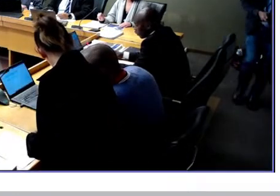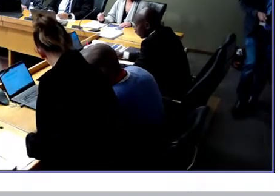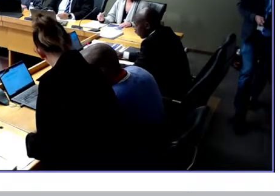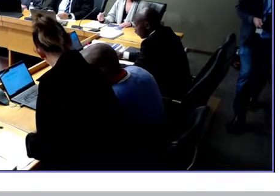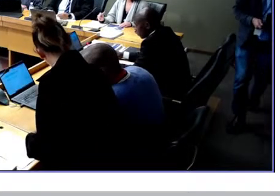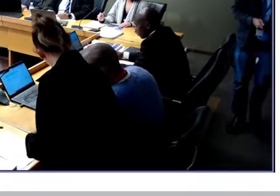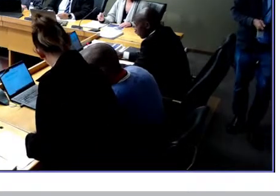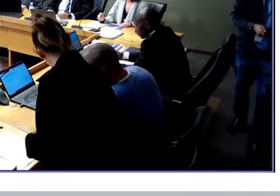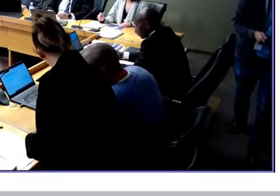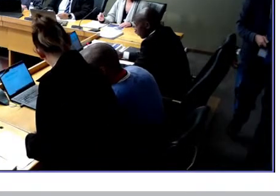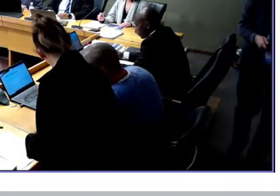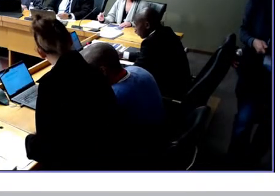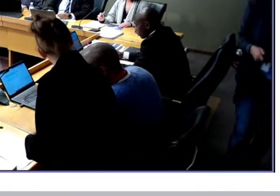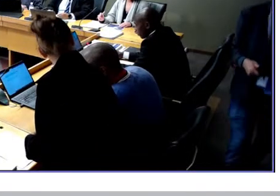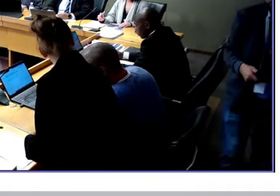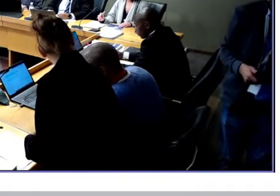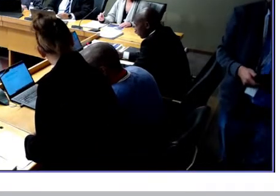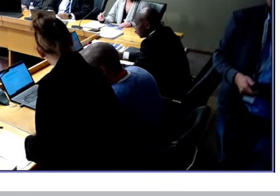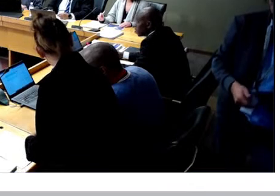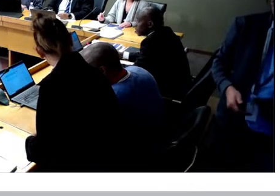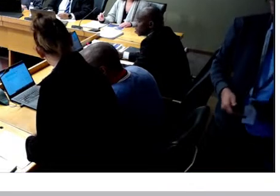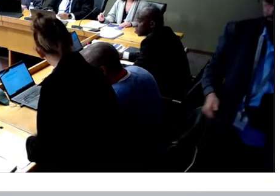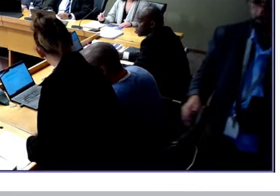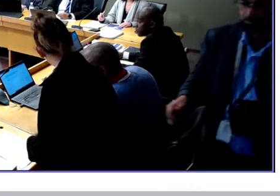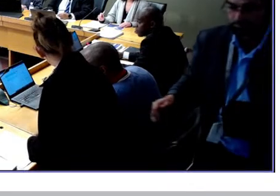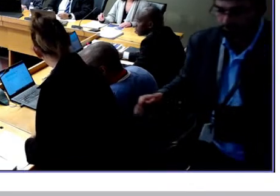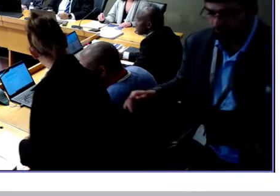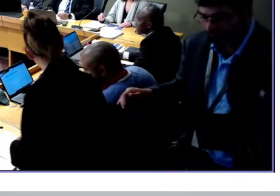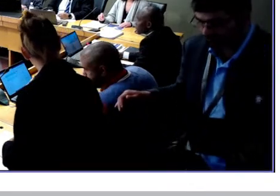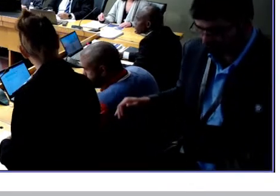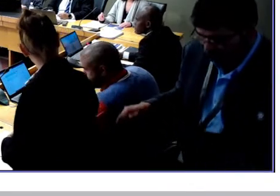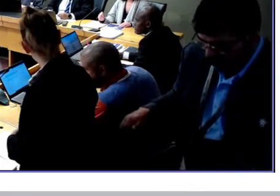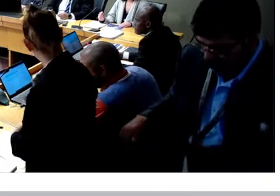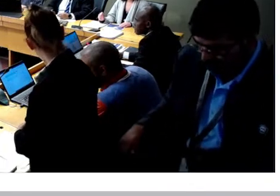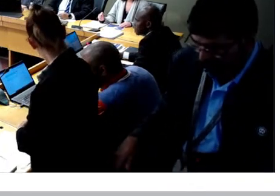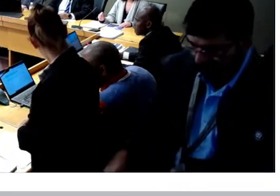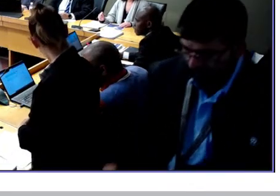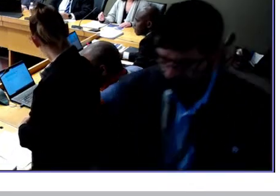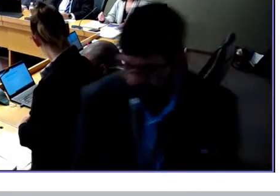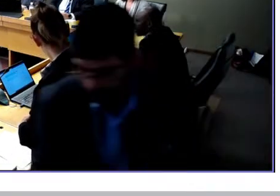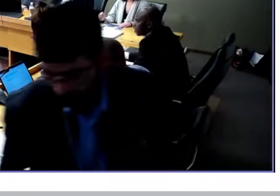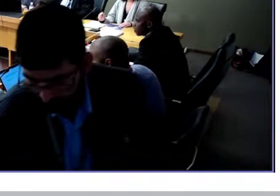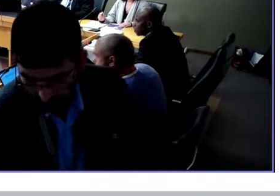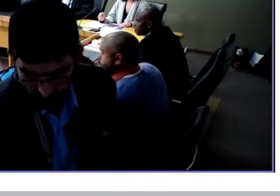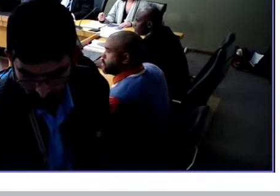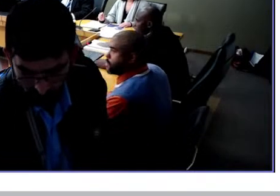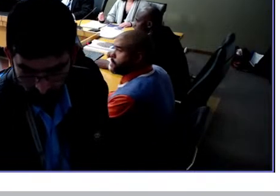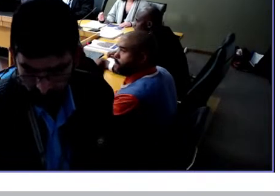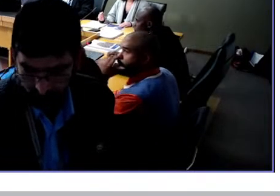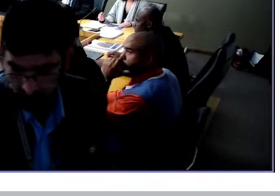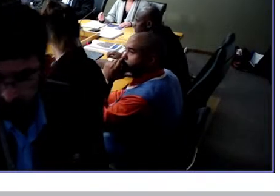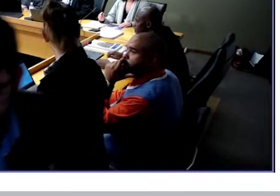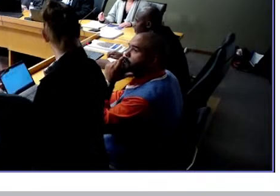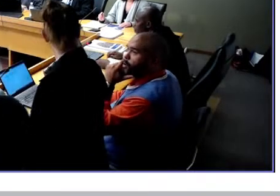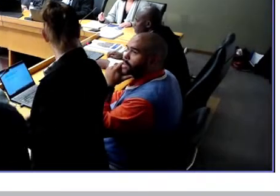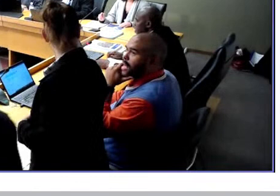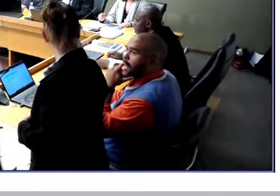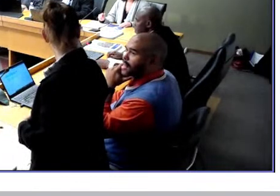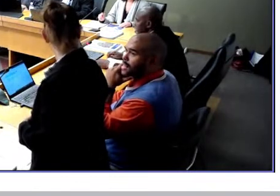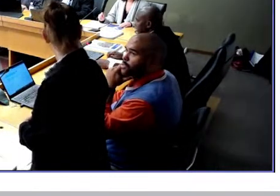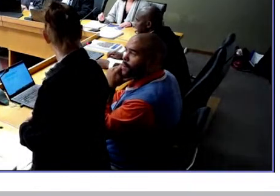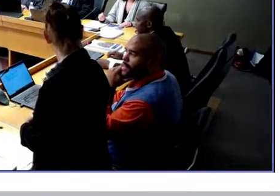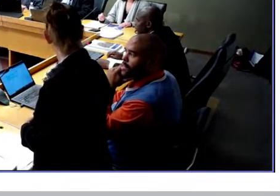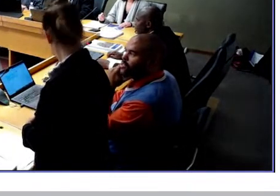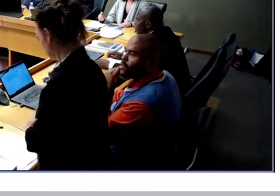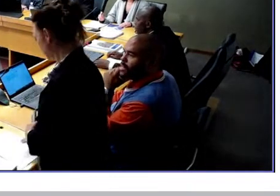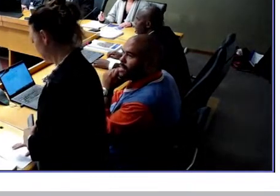Good afternoon. I'm Nomi Nkondla, member of the committee. Thank you very much. I know we've got apology from